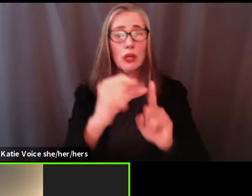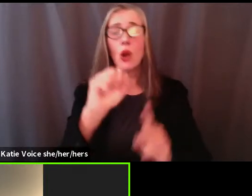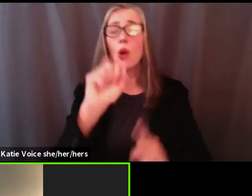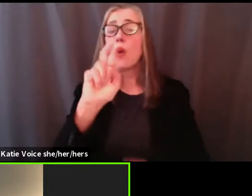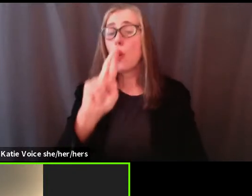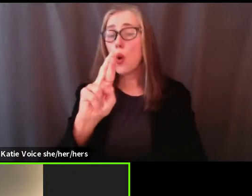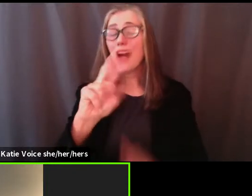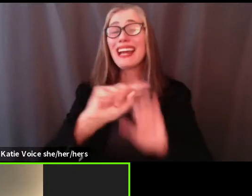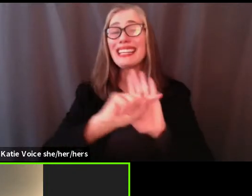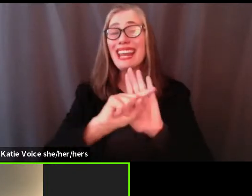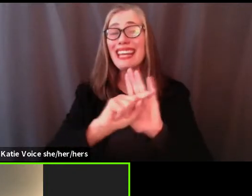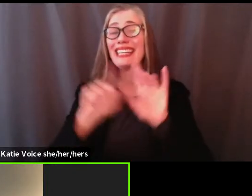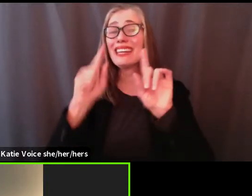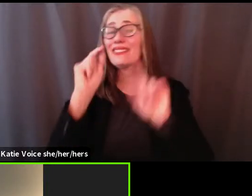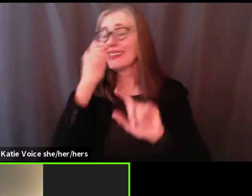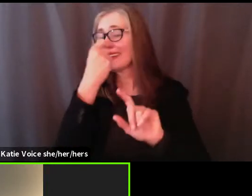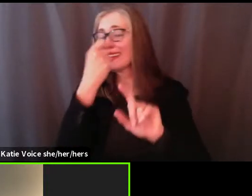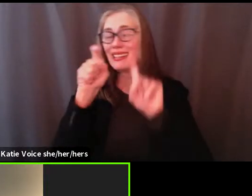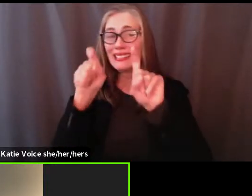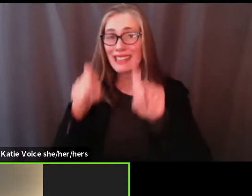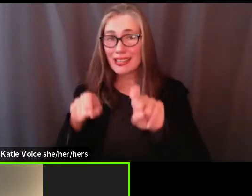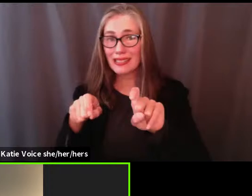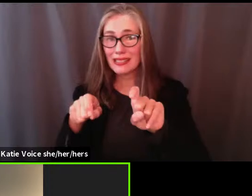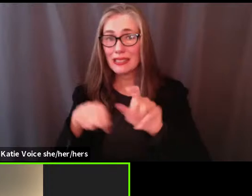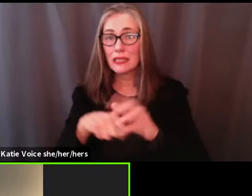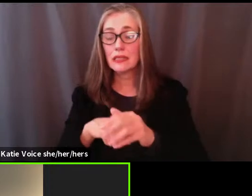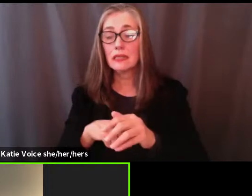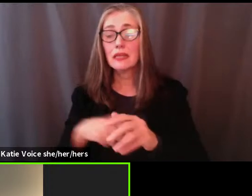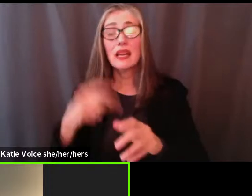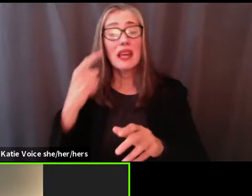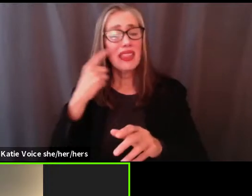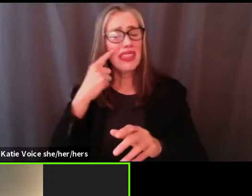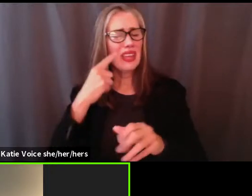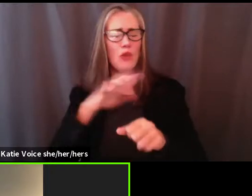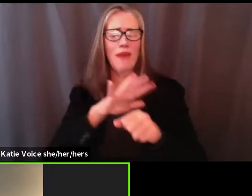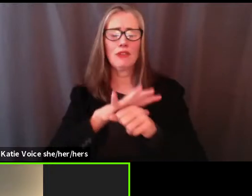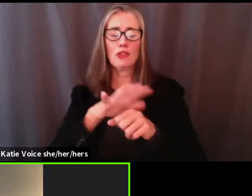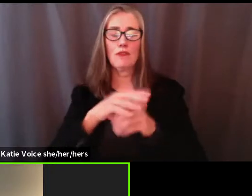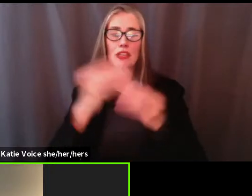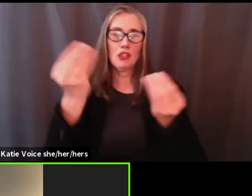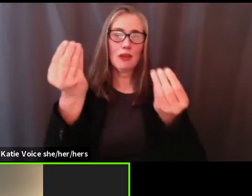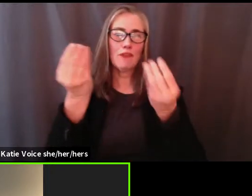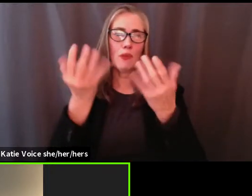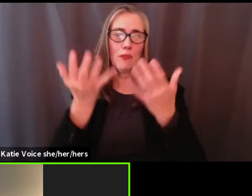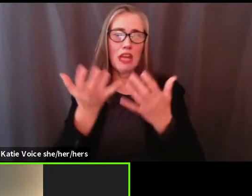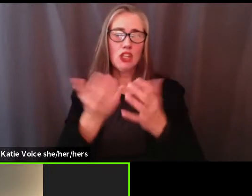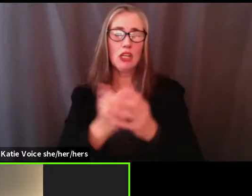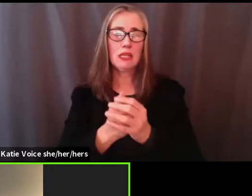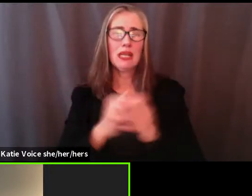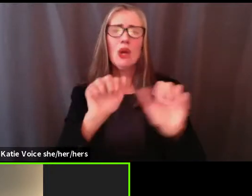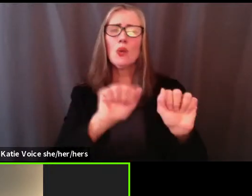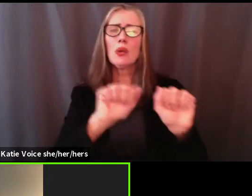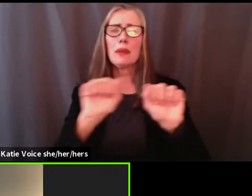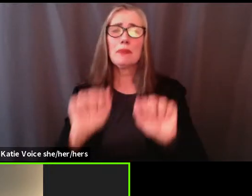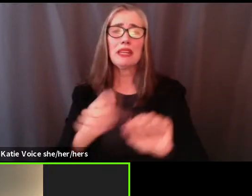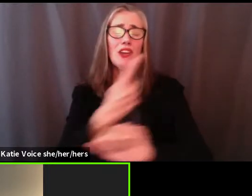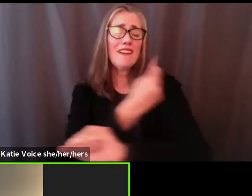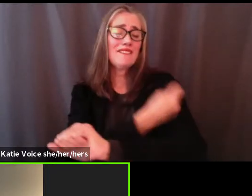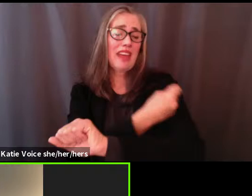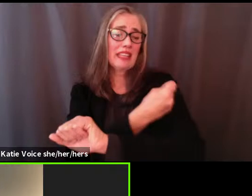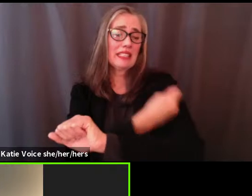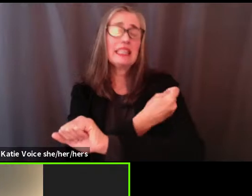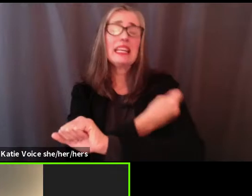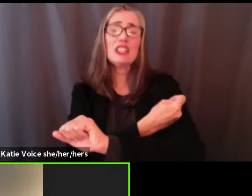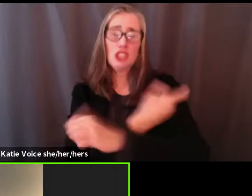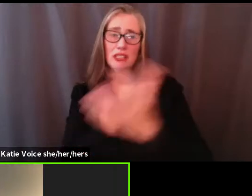test." I believe that we have sufficient information and ability to get vaccinations, that